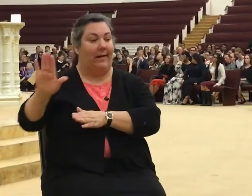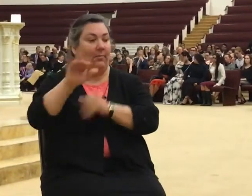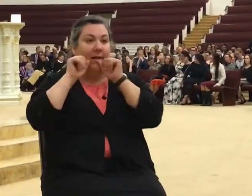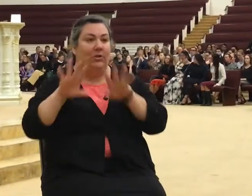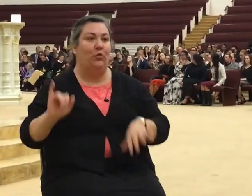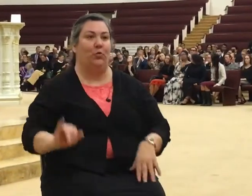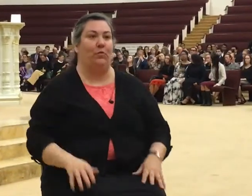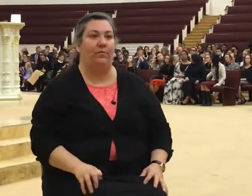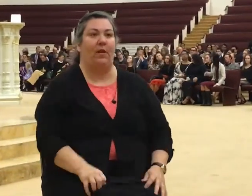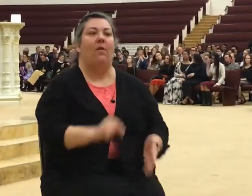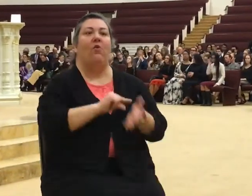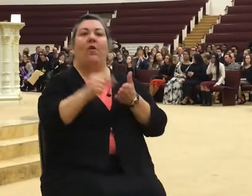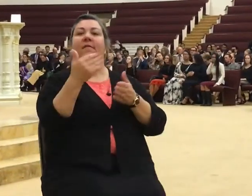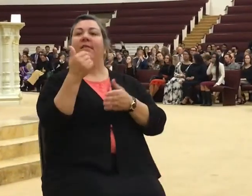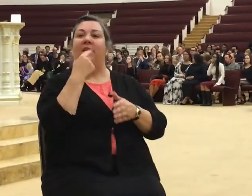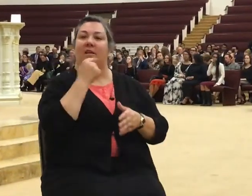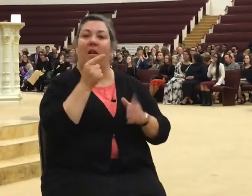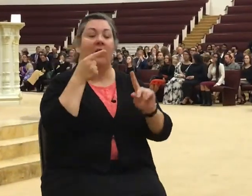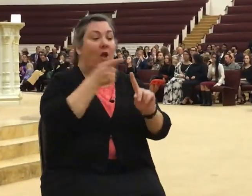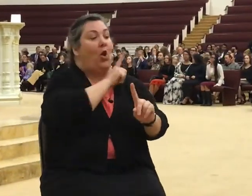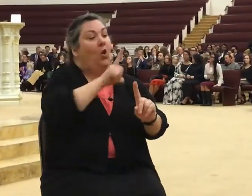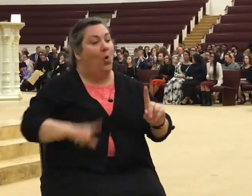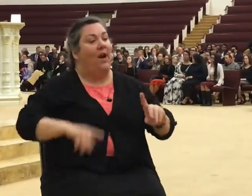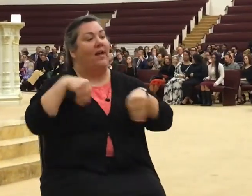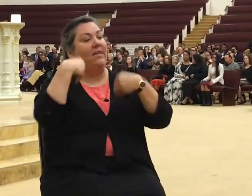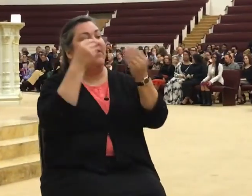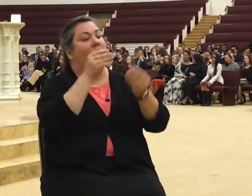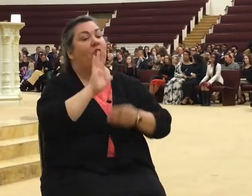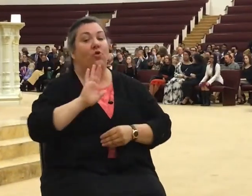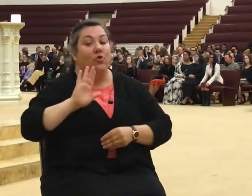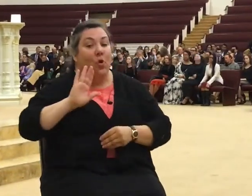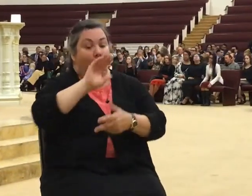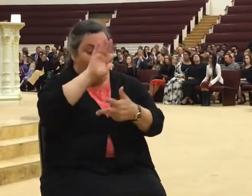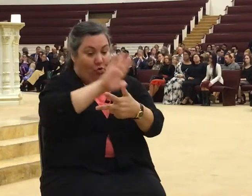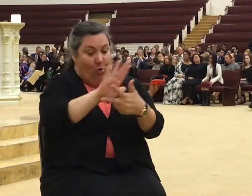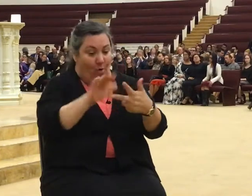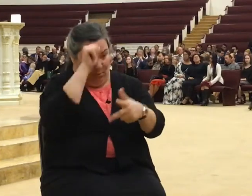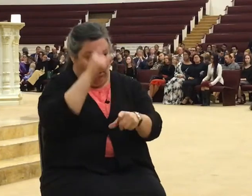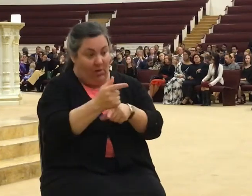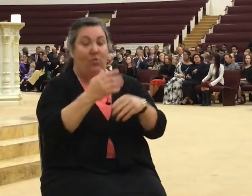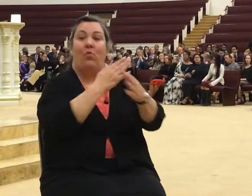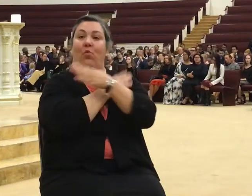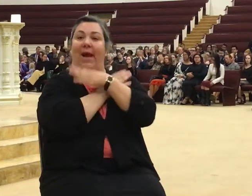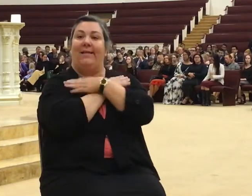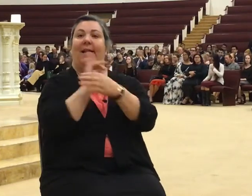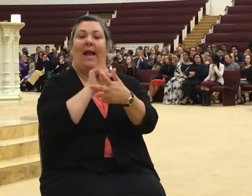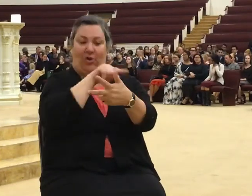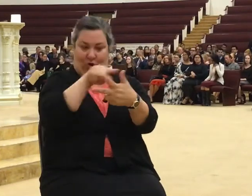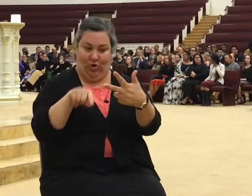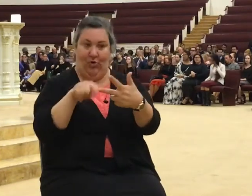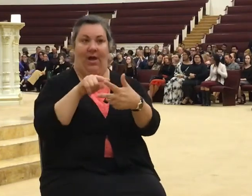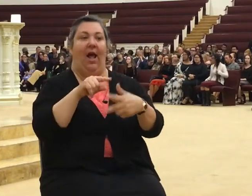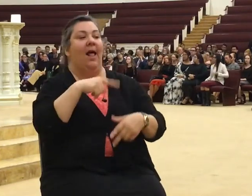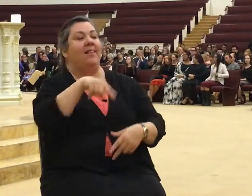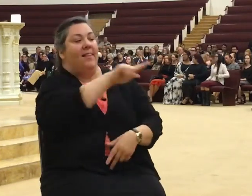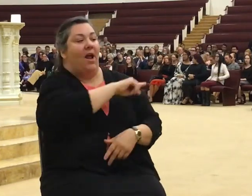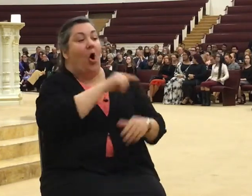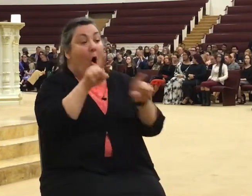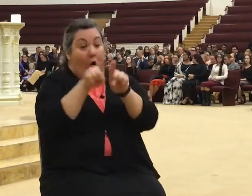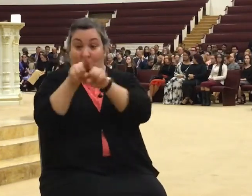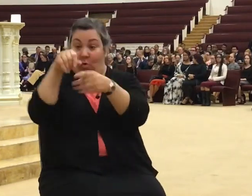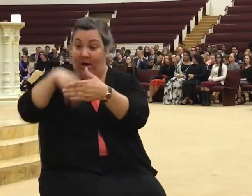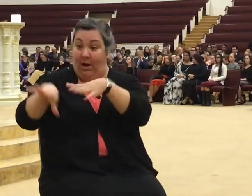Verse 15, until the Lord hath given your brethren rest as he hath given you, and they have also possessed the land, then